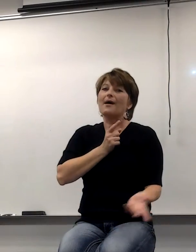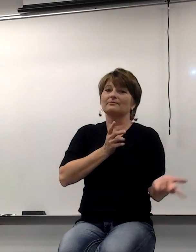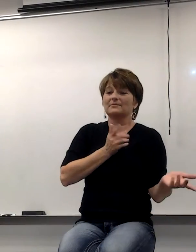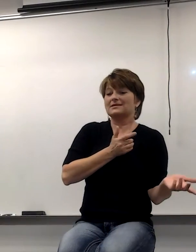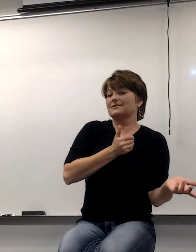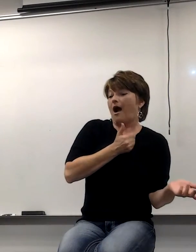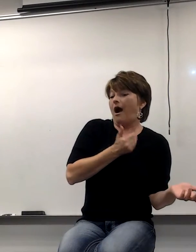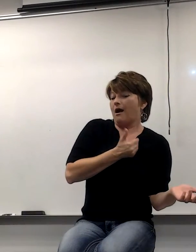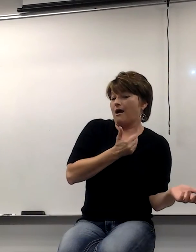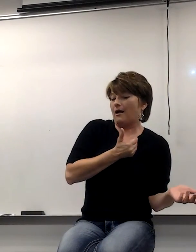that.